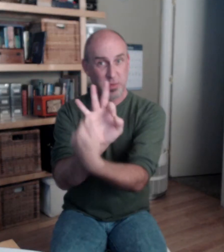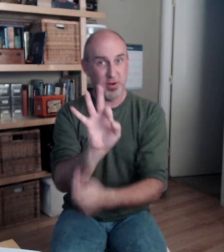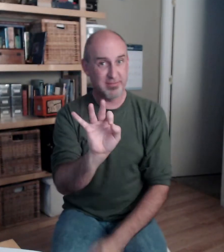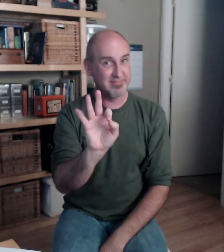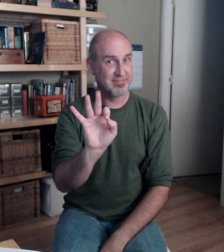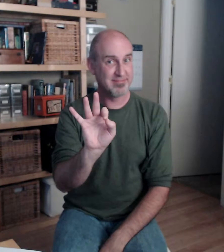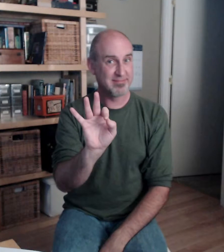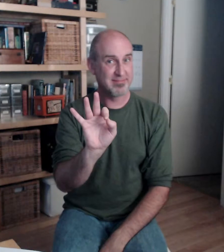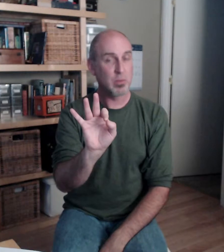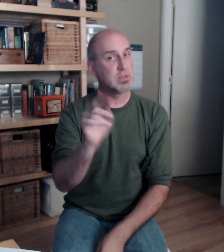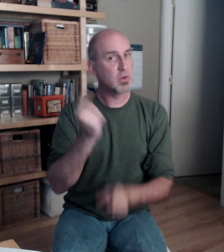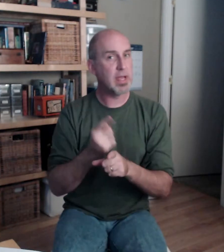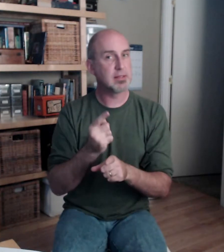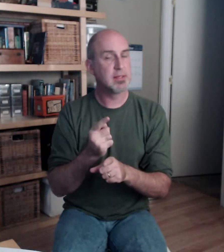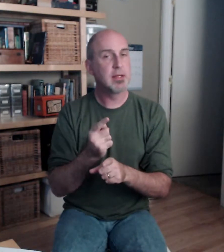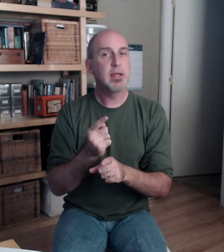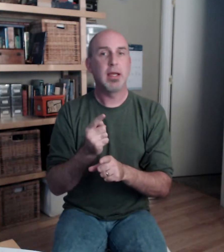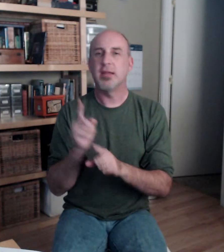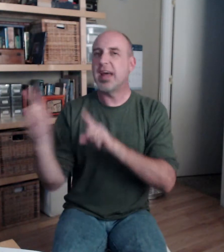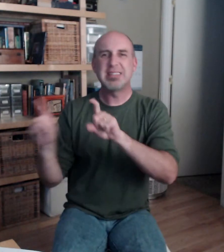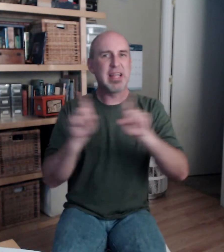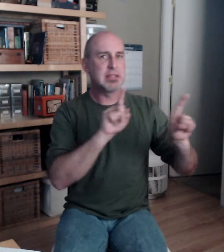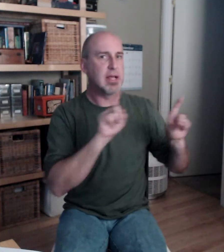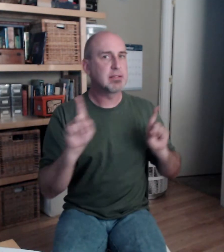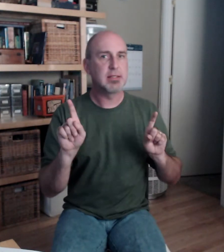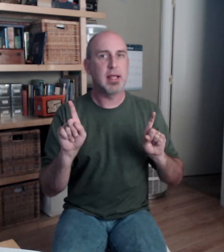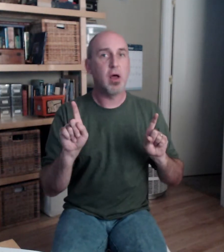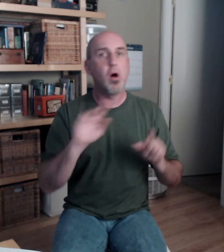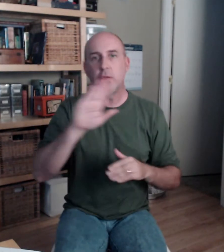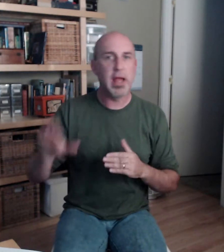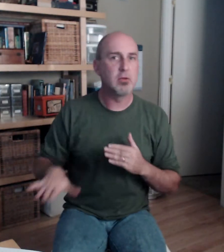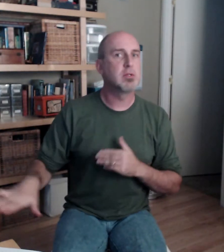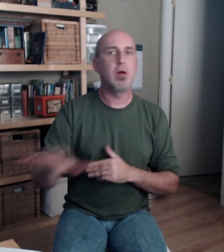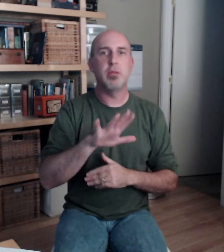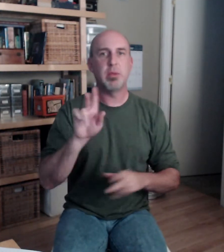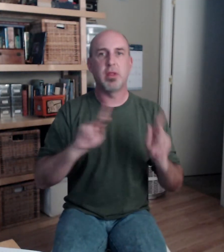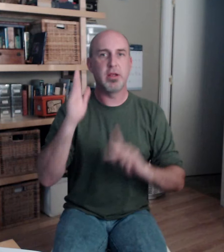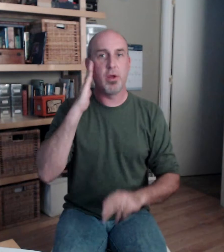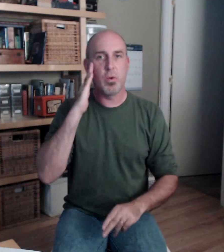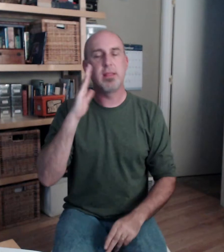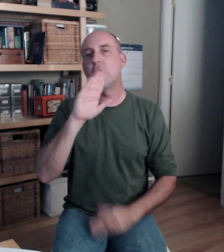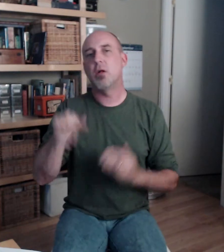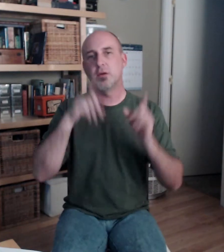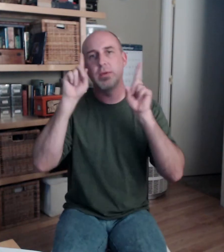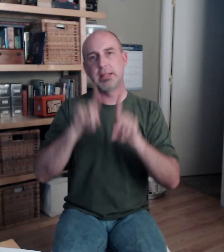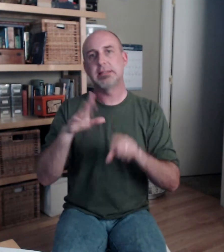apart was correct. And I've asked and asked and asked all around, all the people I know, and they all agree that it's